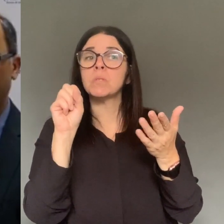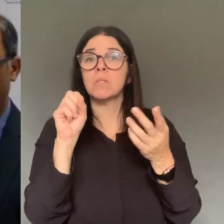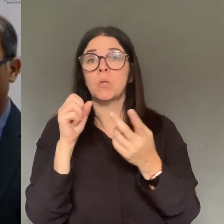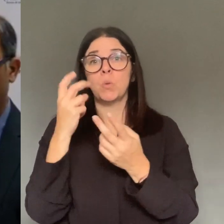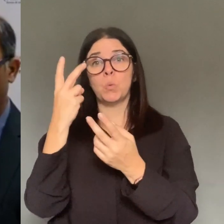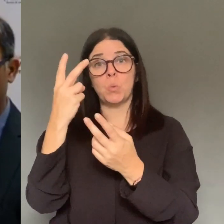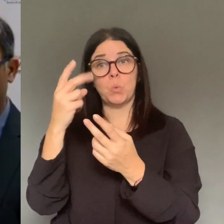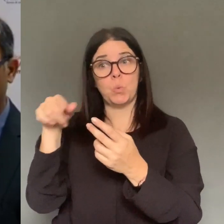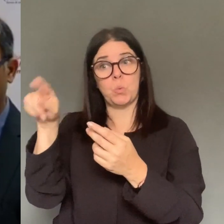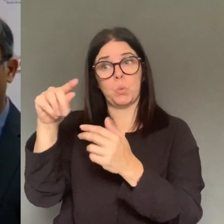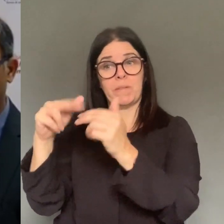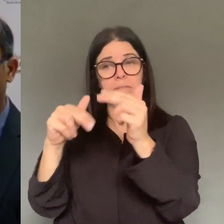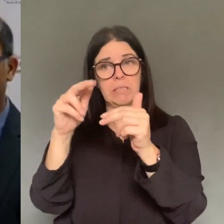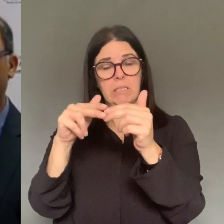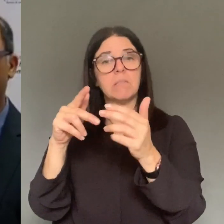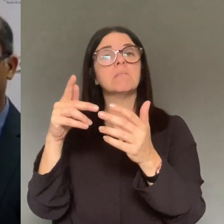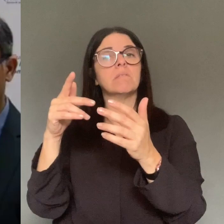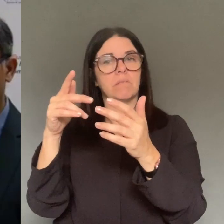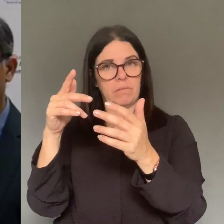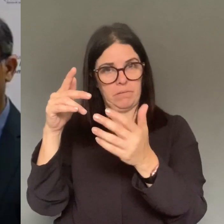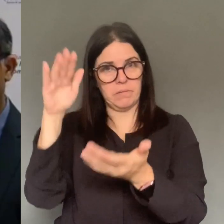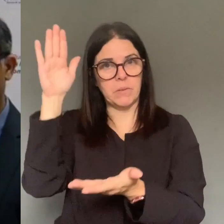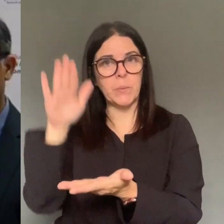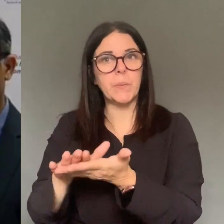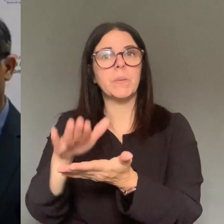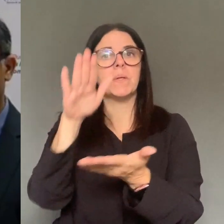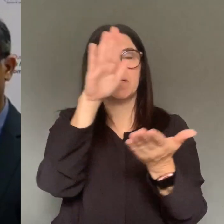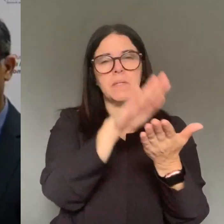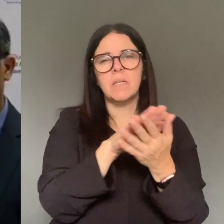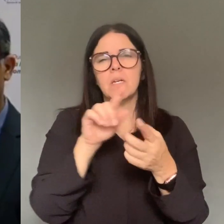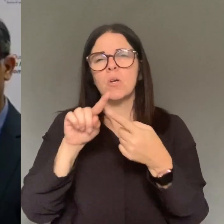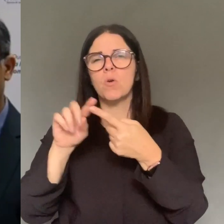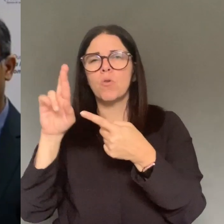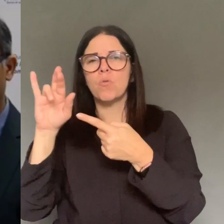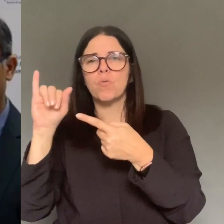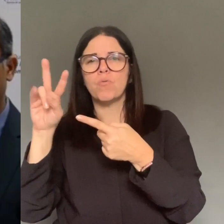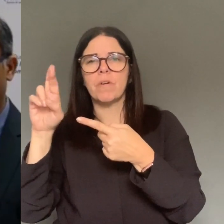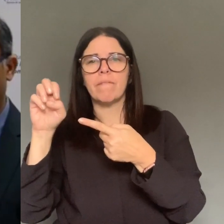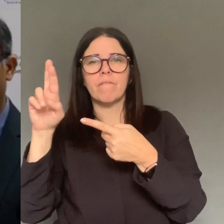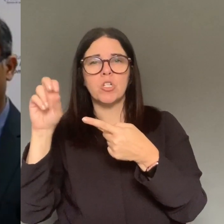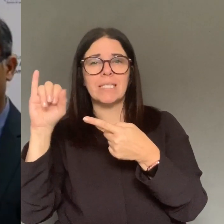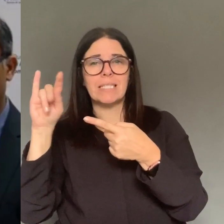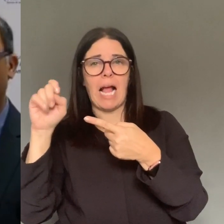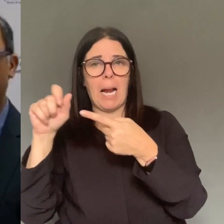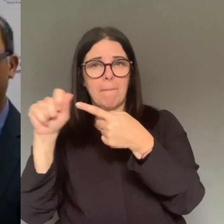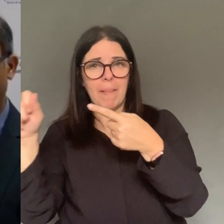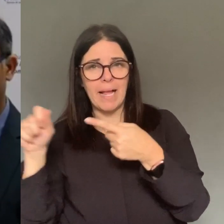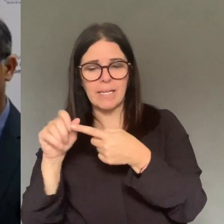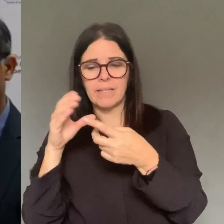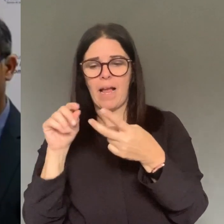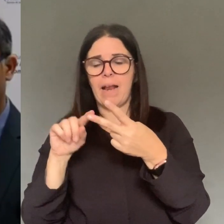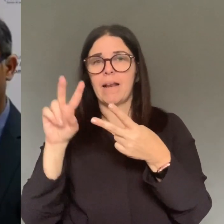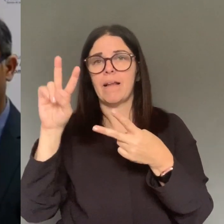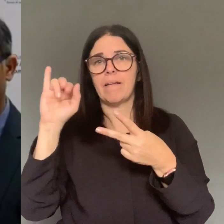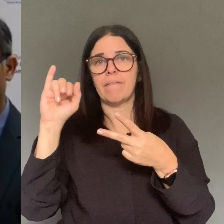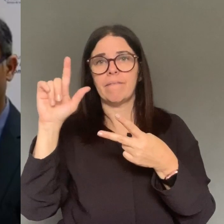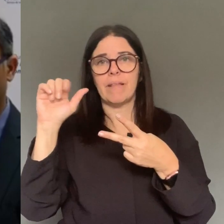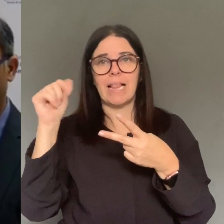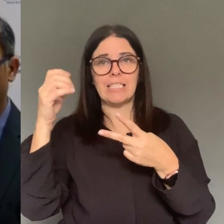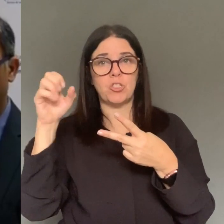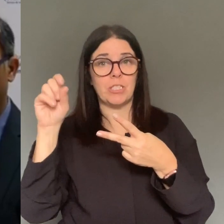and retirement homes, and we have seen the number of cases going up in those facilities and also some positive stories from these